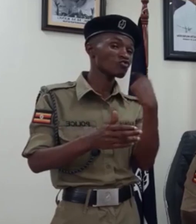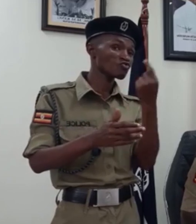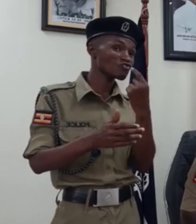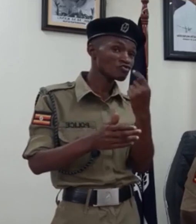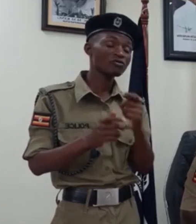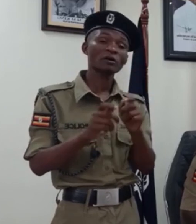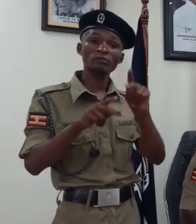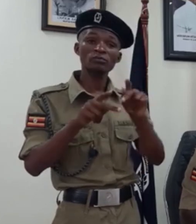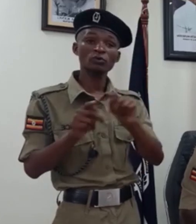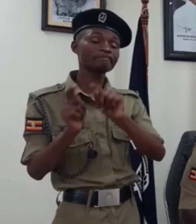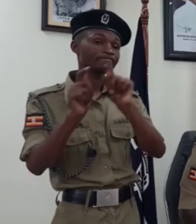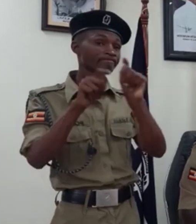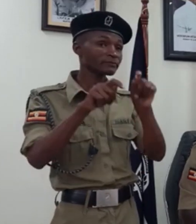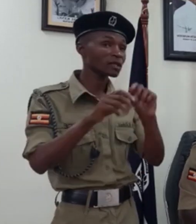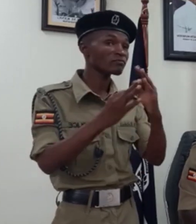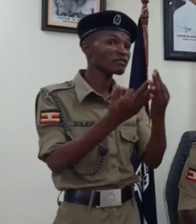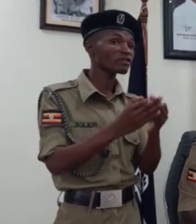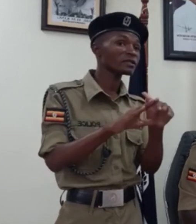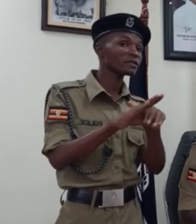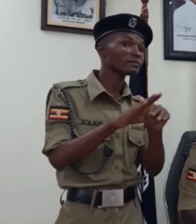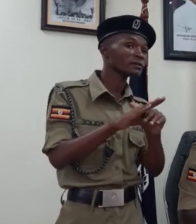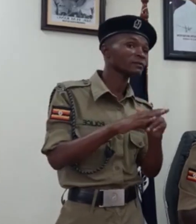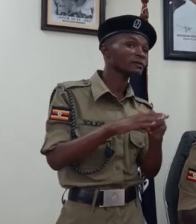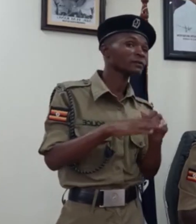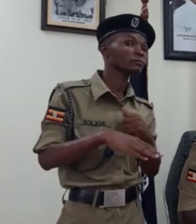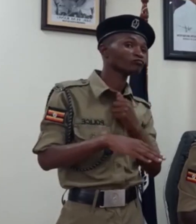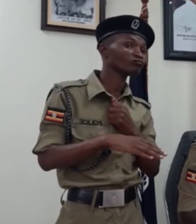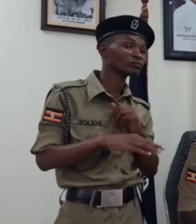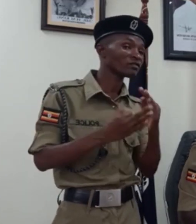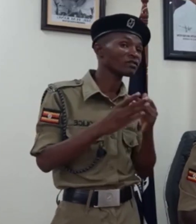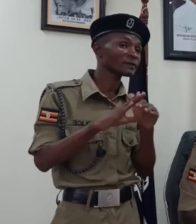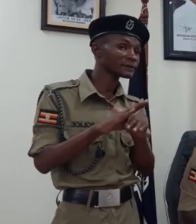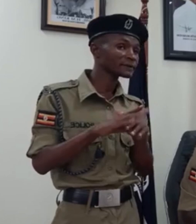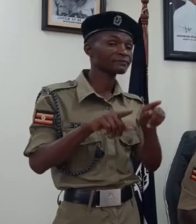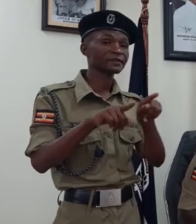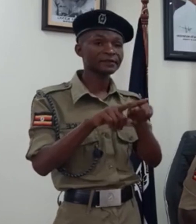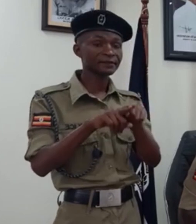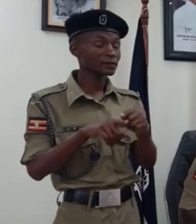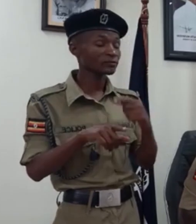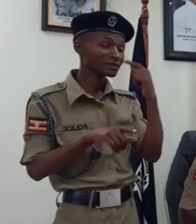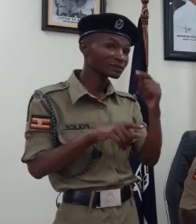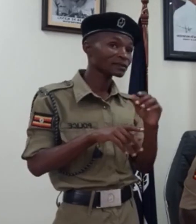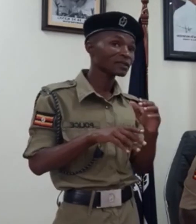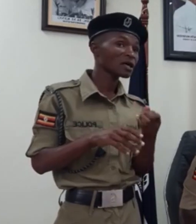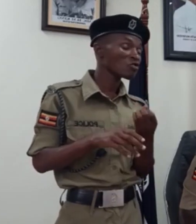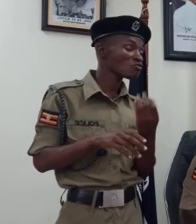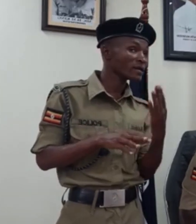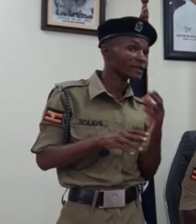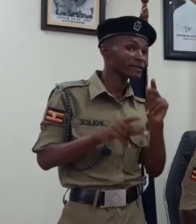bayina baweereddwa omuwendo ogw'abantu abalina